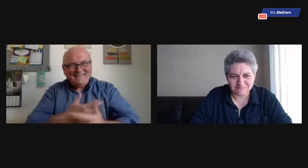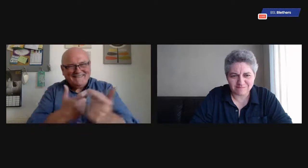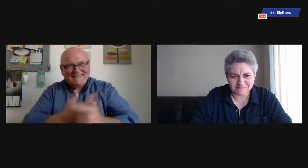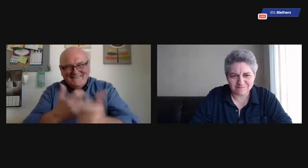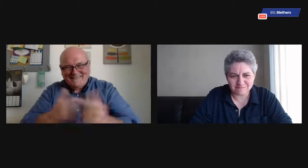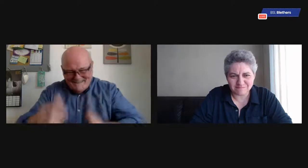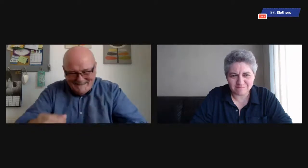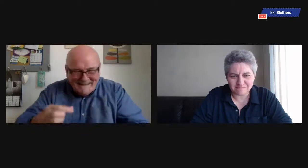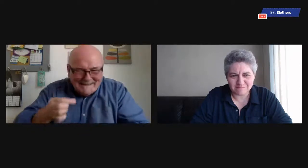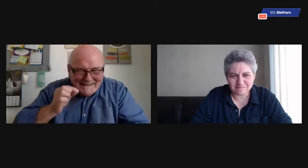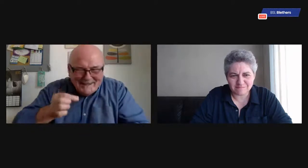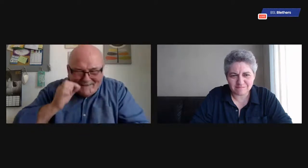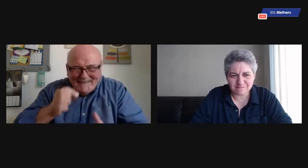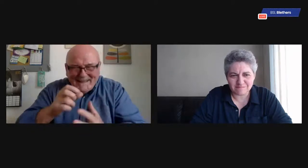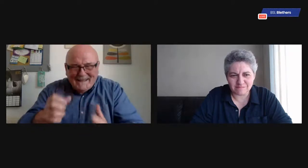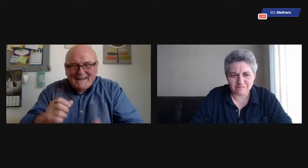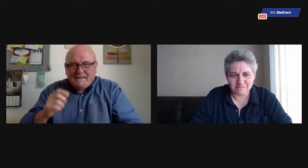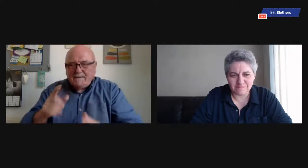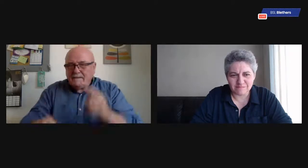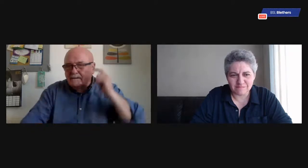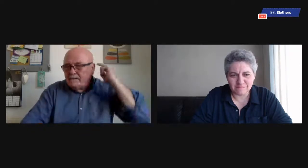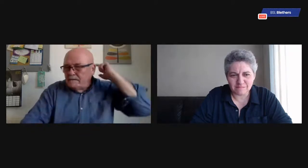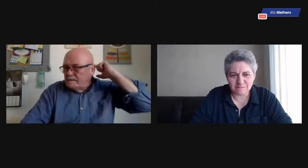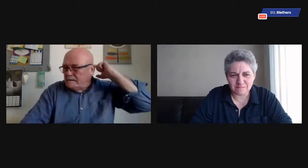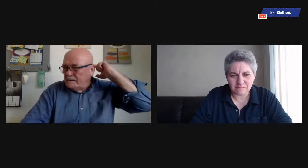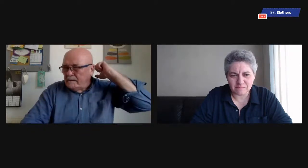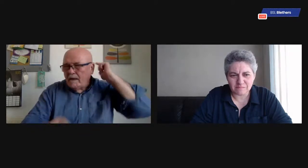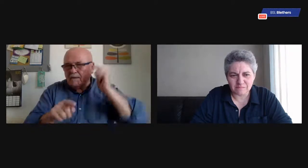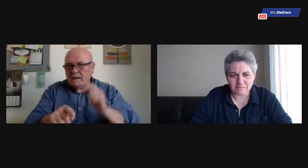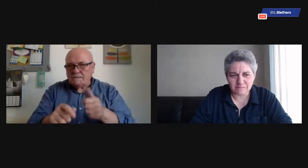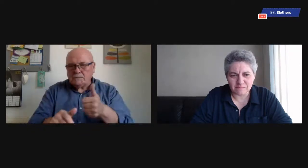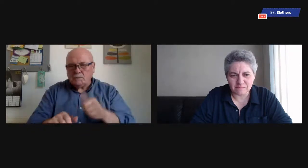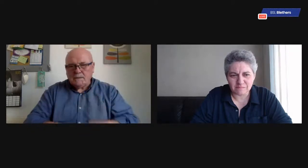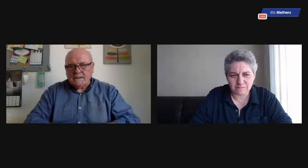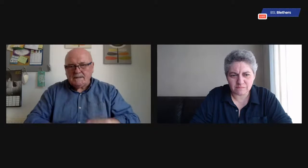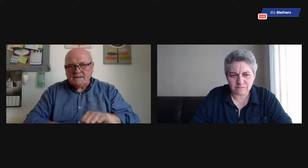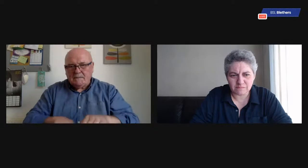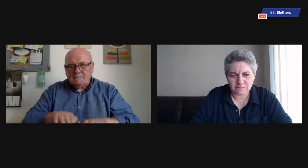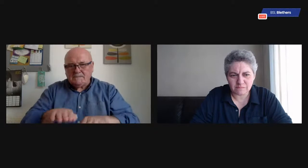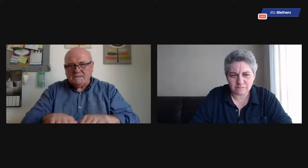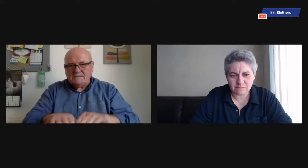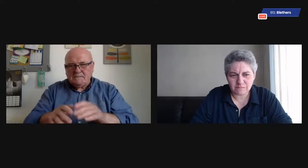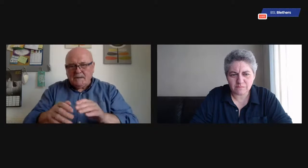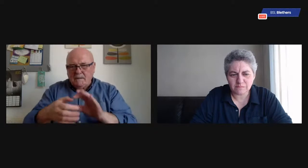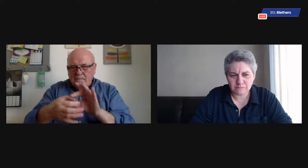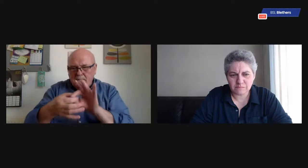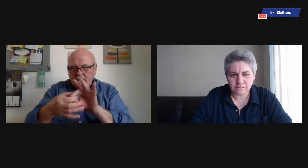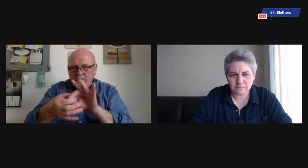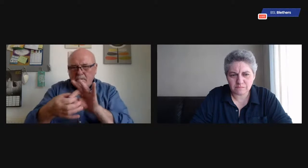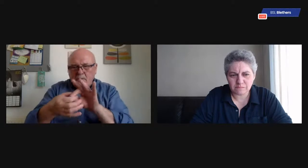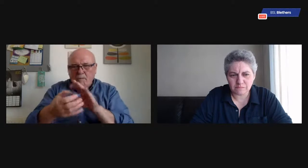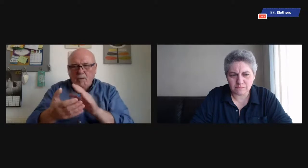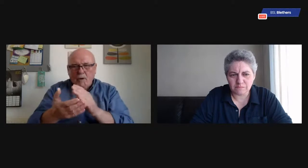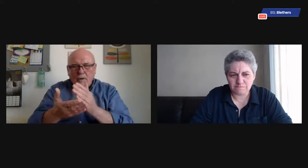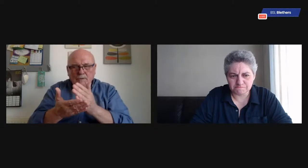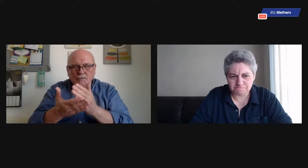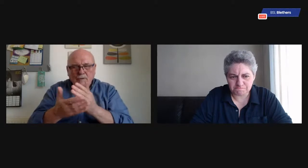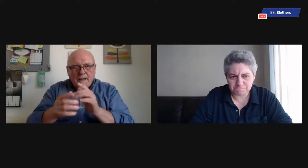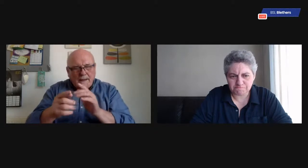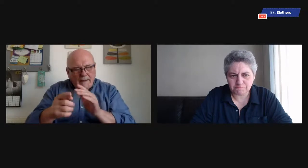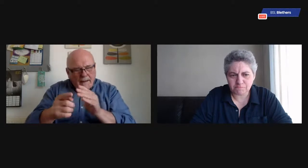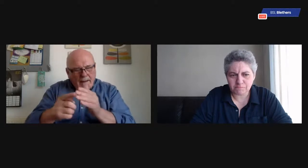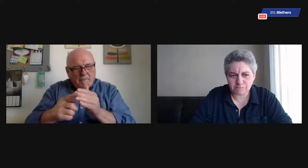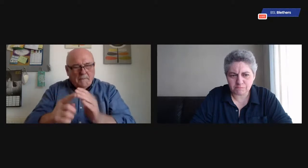there'll be wee sort of jokes about, "Where's those biscuits?" and then "Have your tea." But always at the back of mind, I'm thinking, this